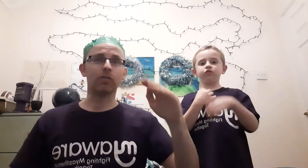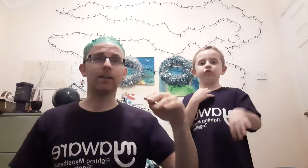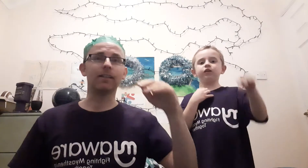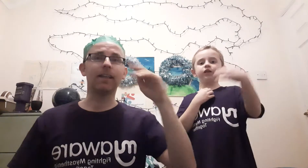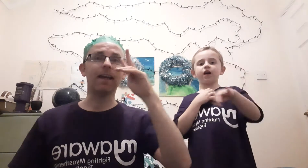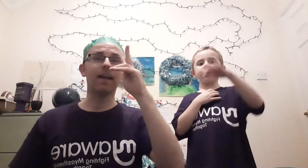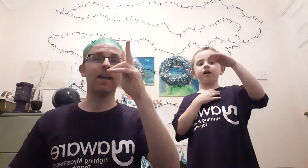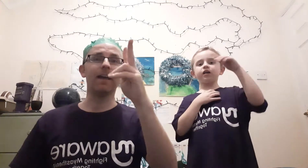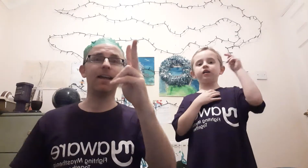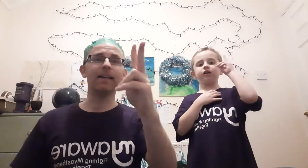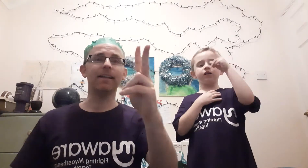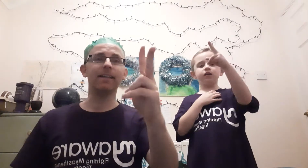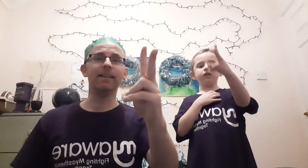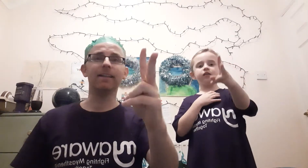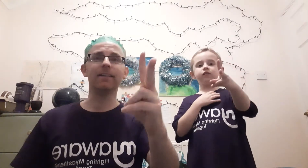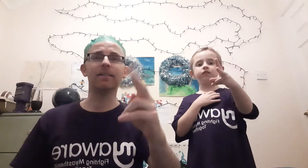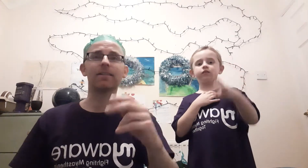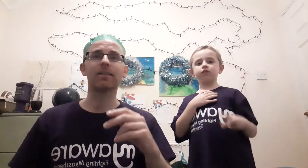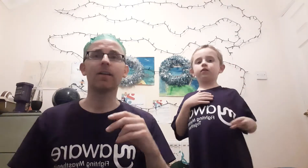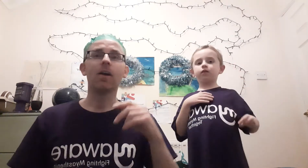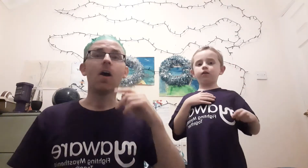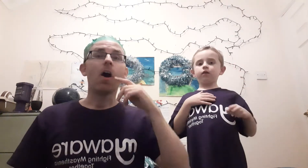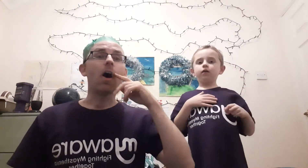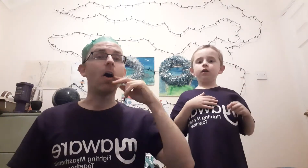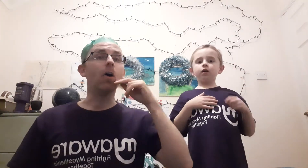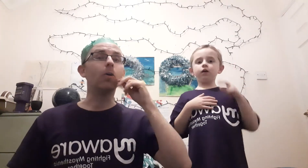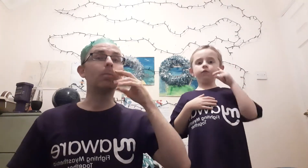Children gaze, open